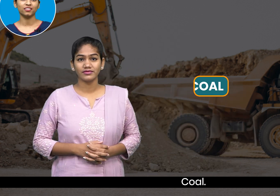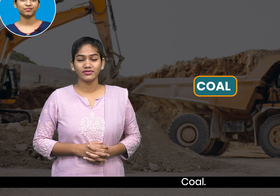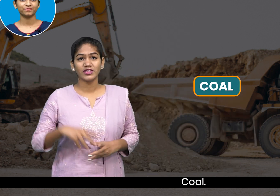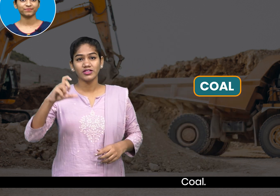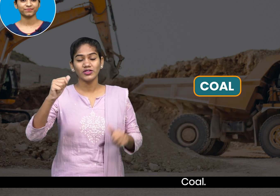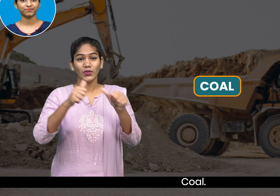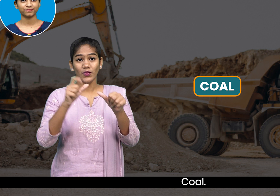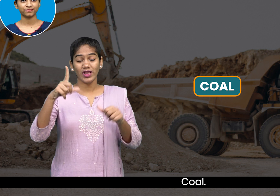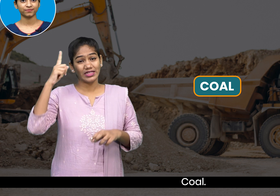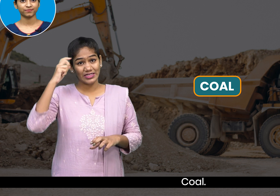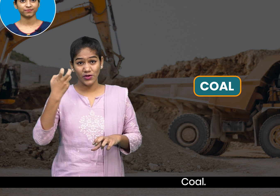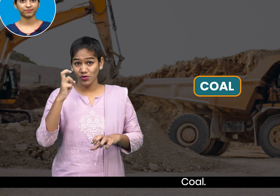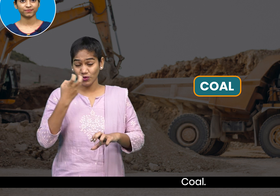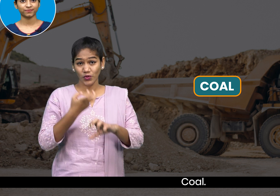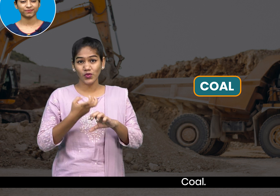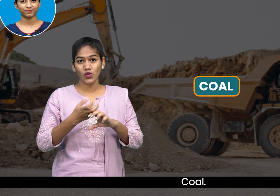Coal.